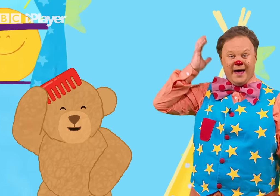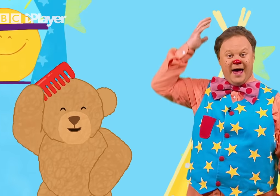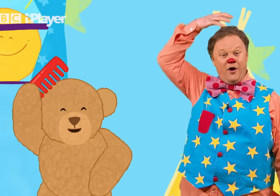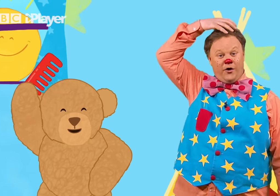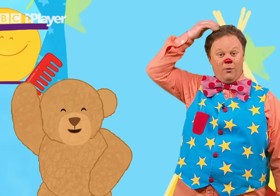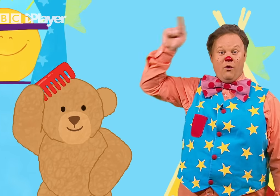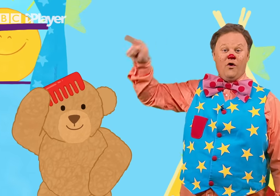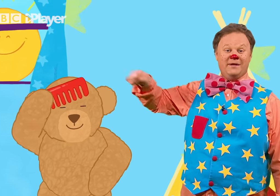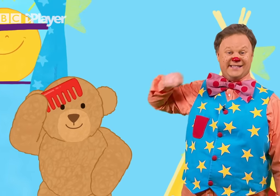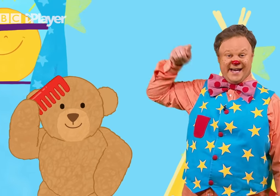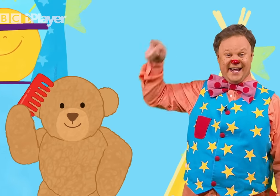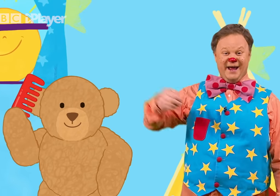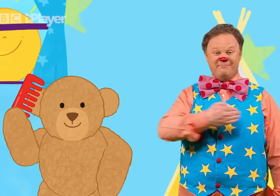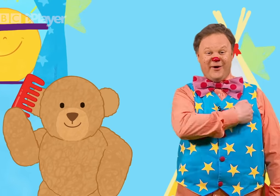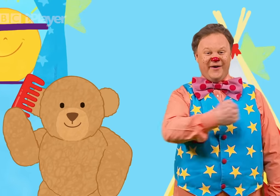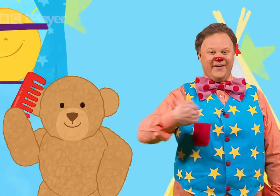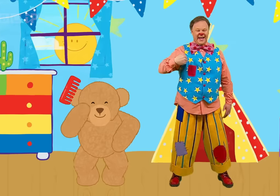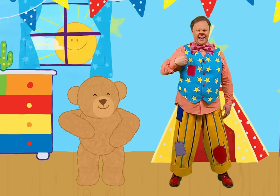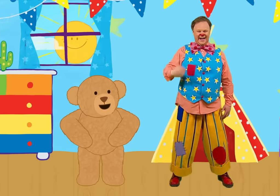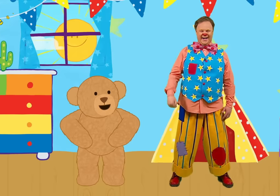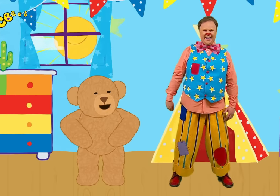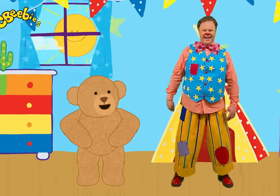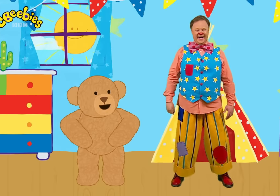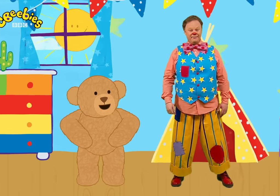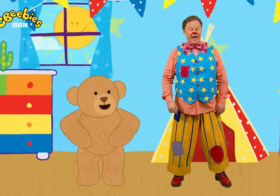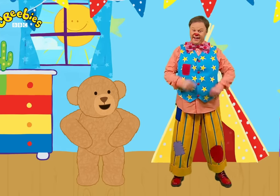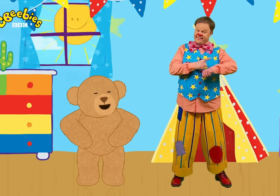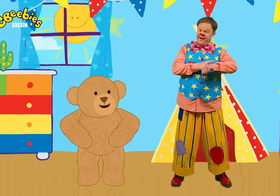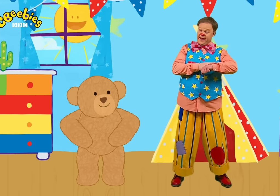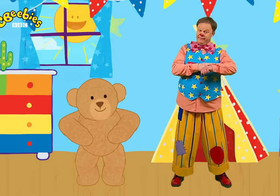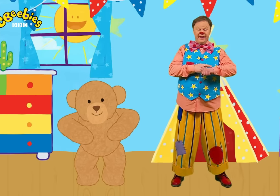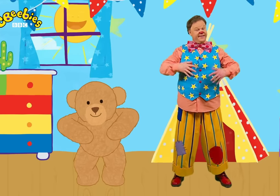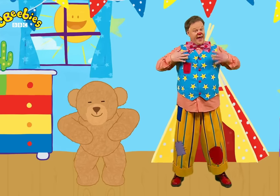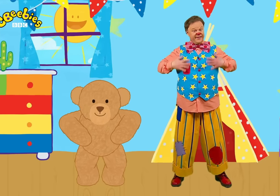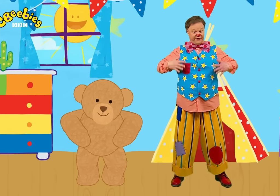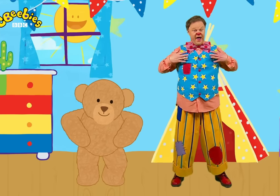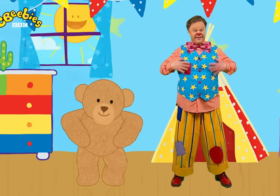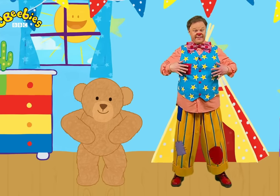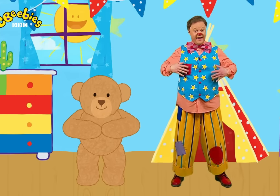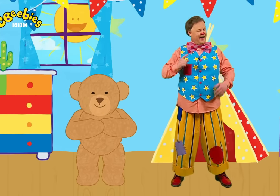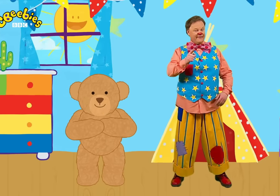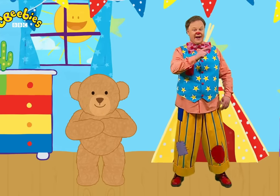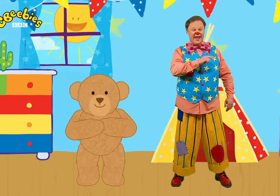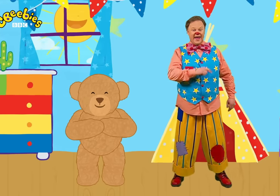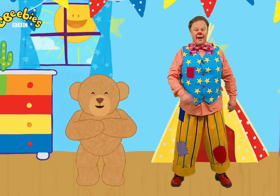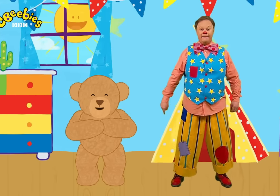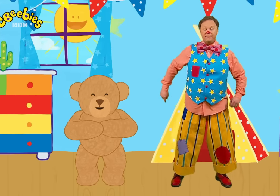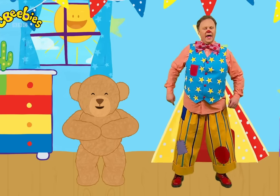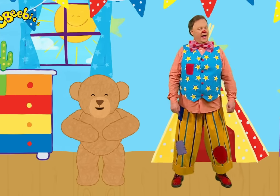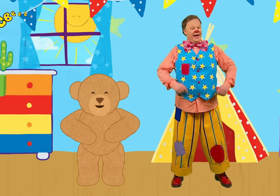hair on a warm and sunny morning. It's time to get dressed. Are you ready?